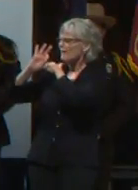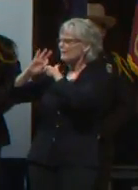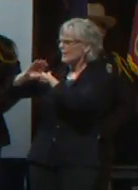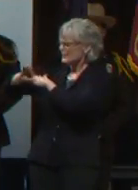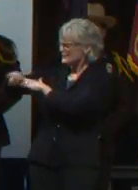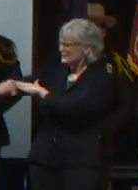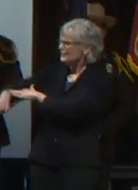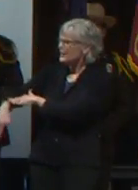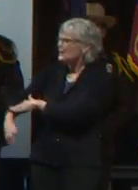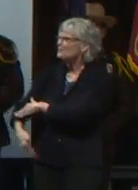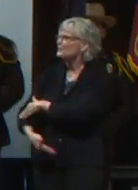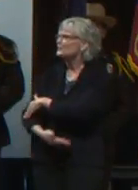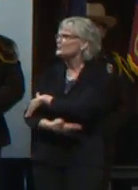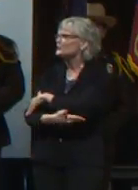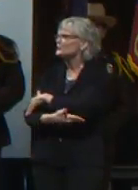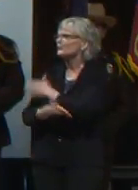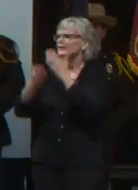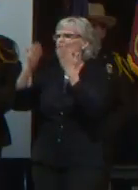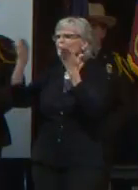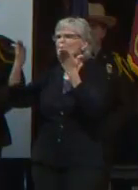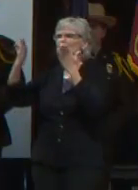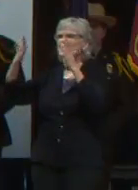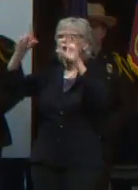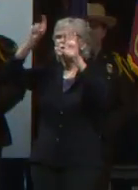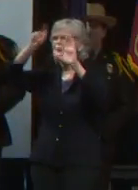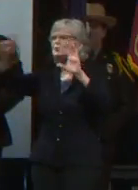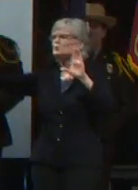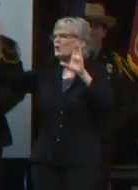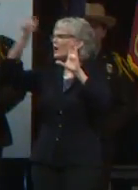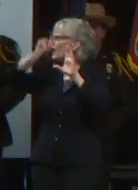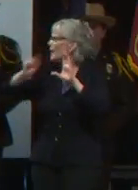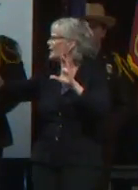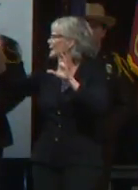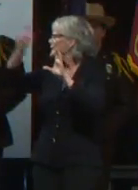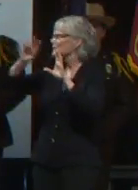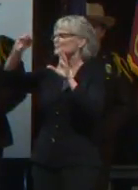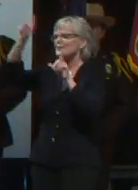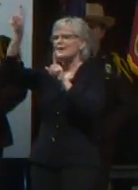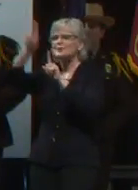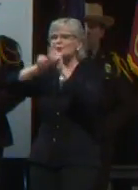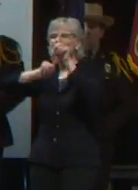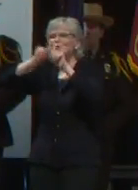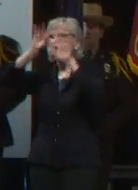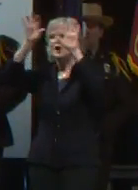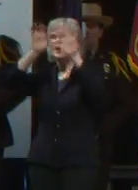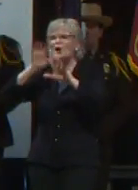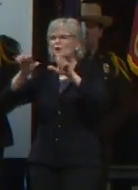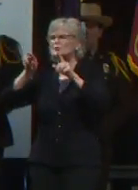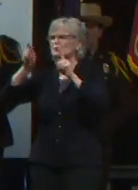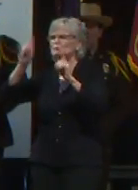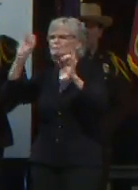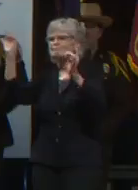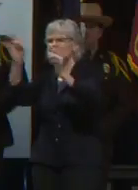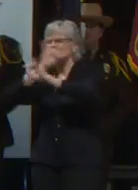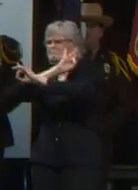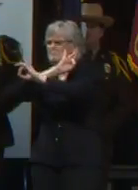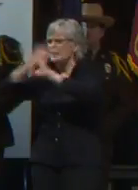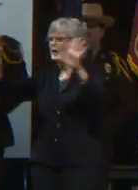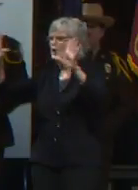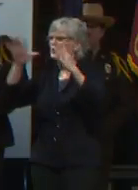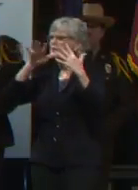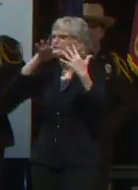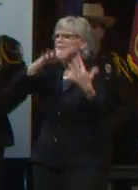last gleaming, whose broad stripes and bright stars through the